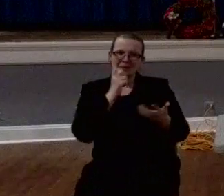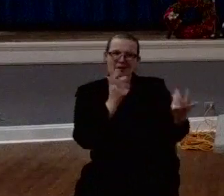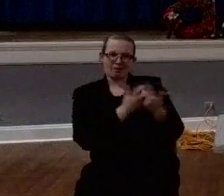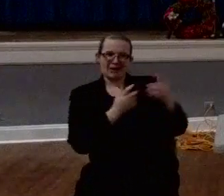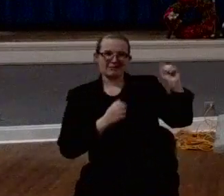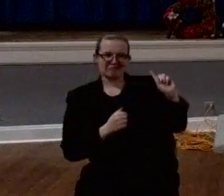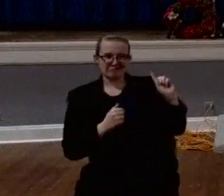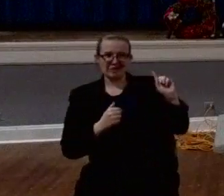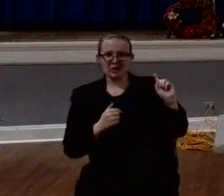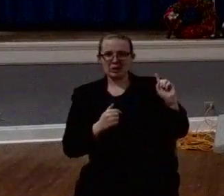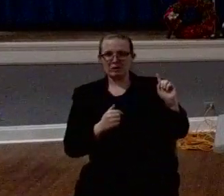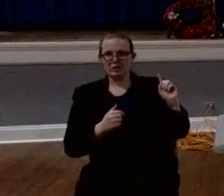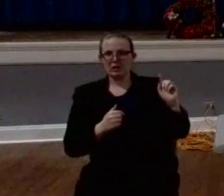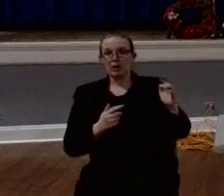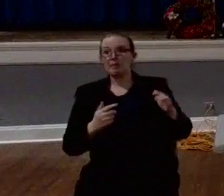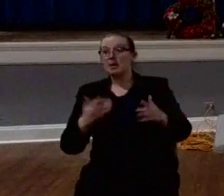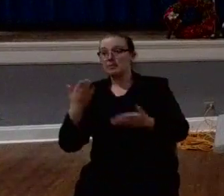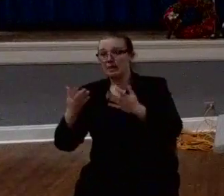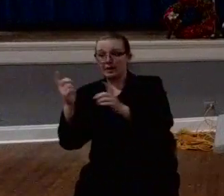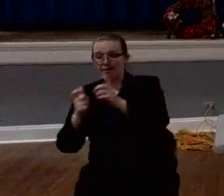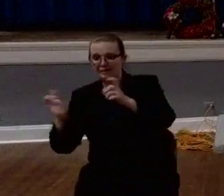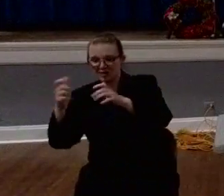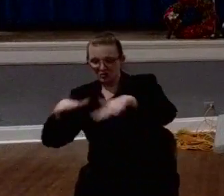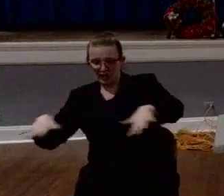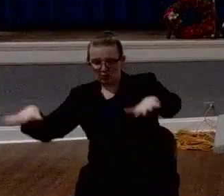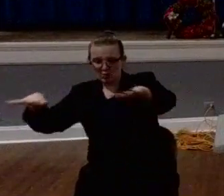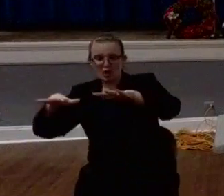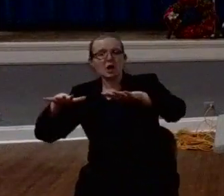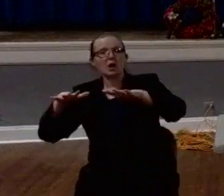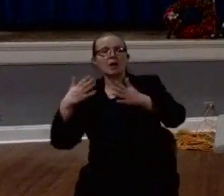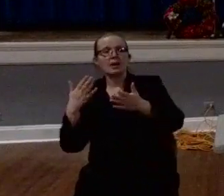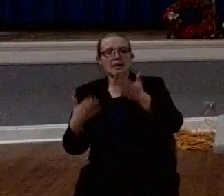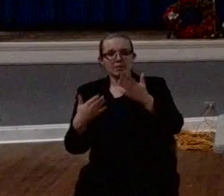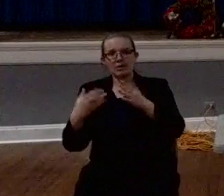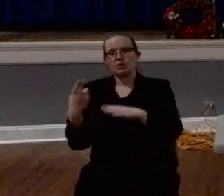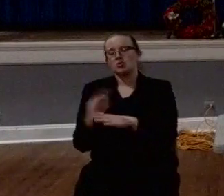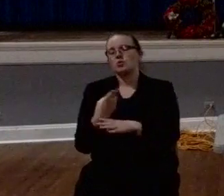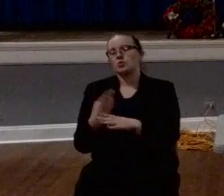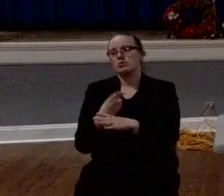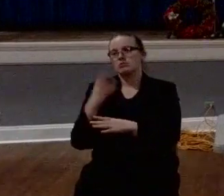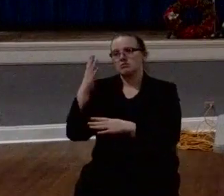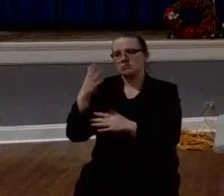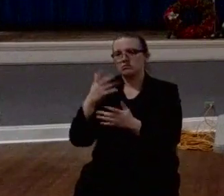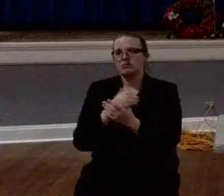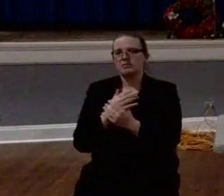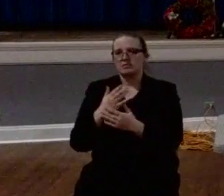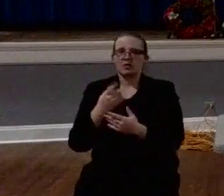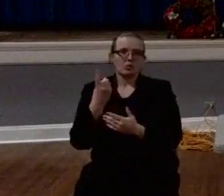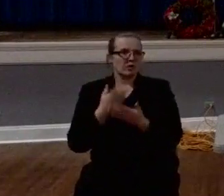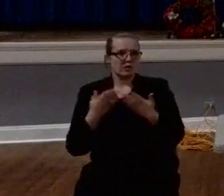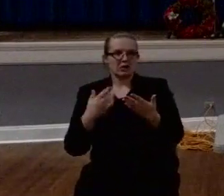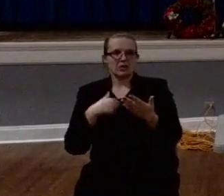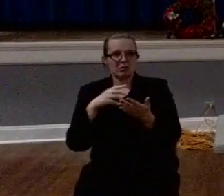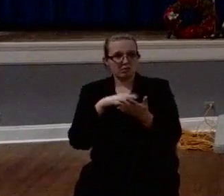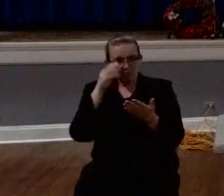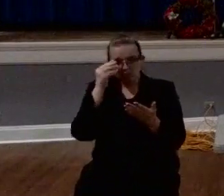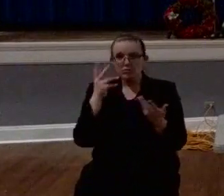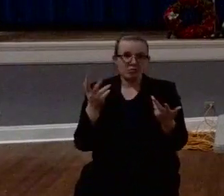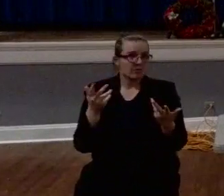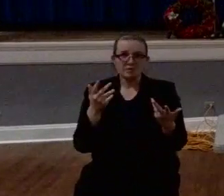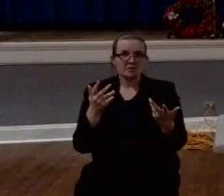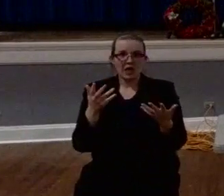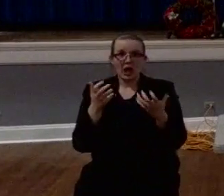the context of the larger just area, what may be viable. And so that was one of my takeaways, because I mean,